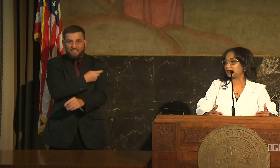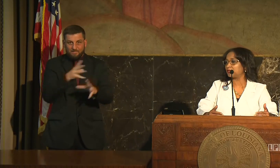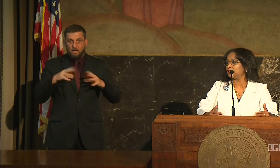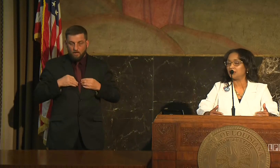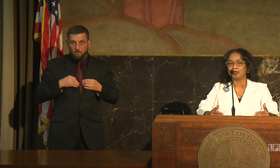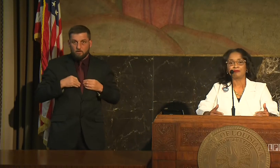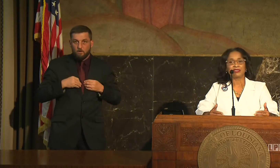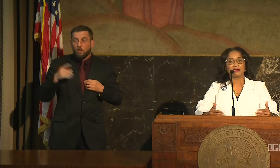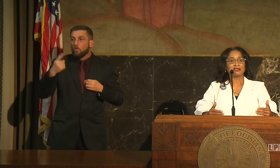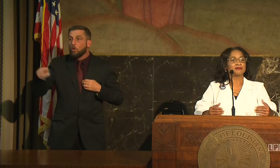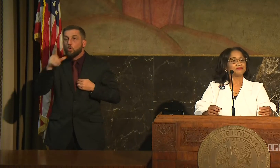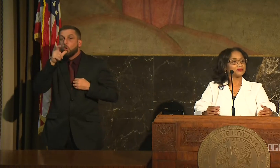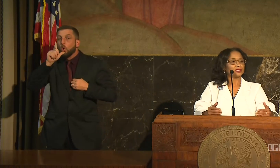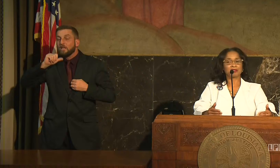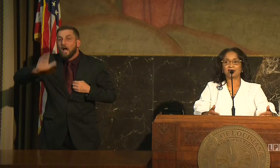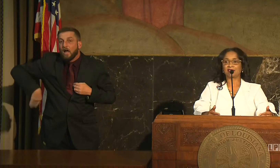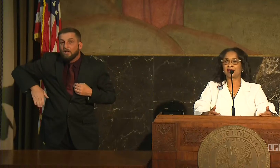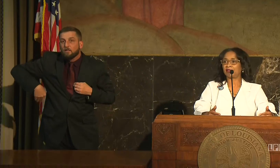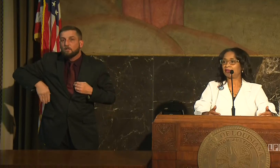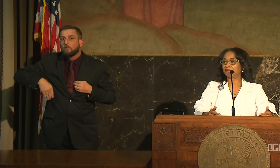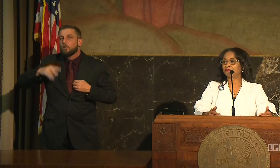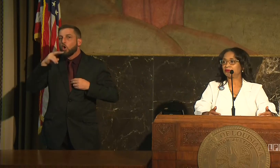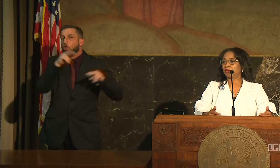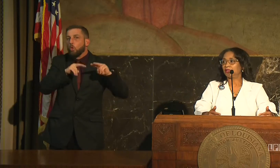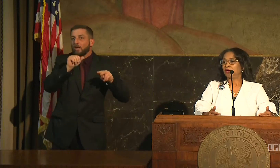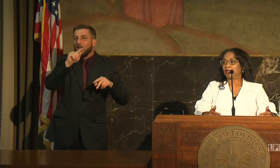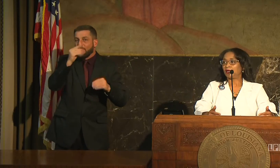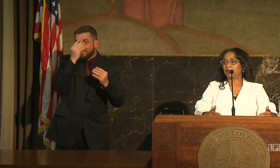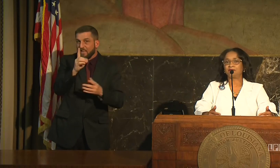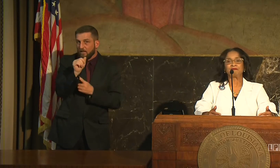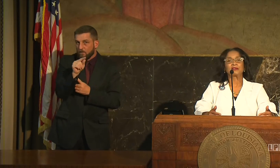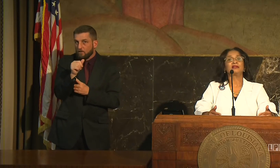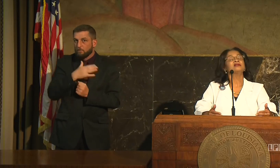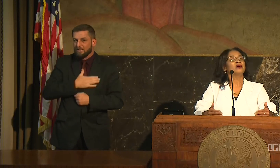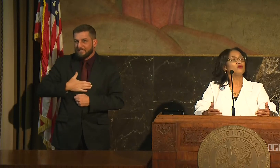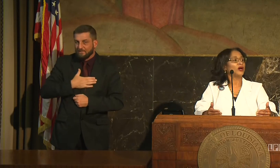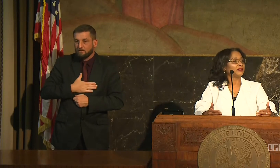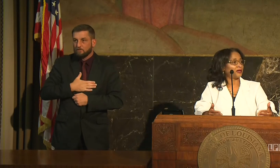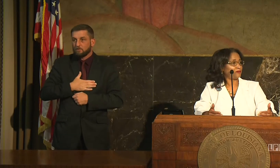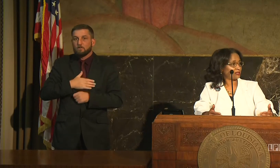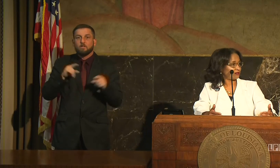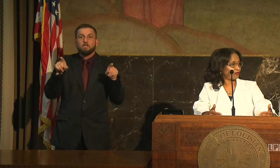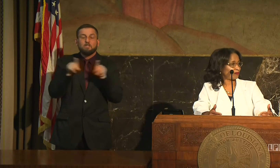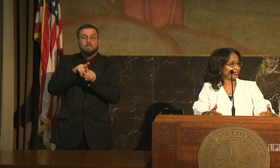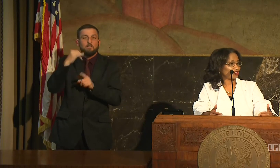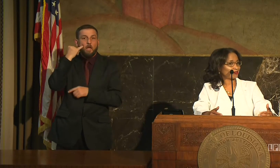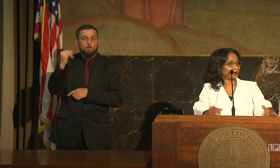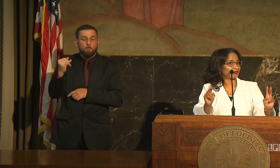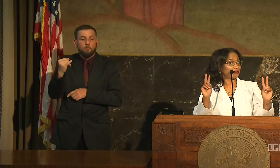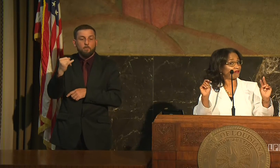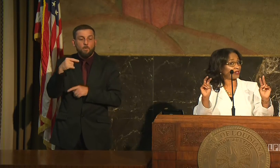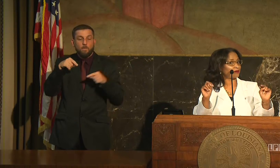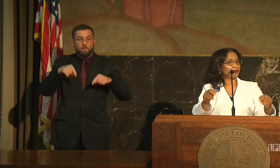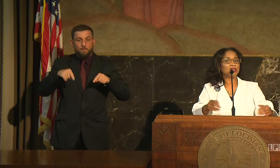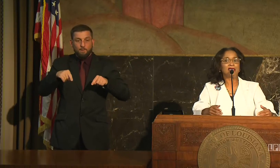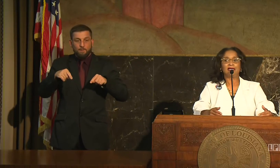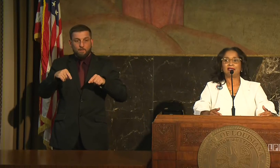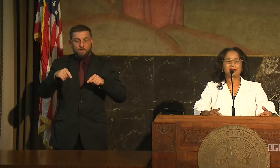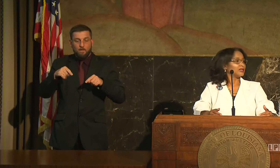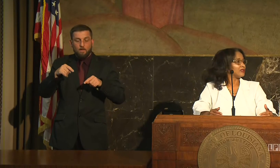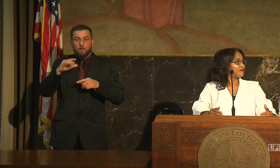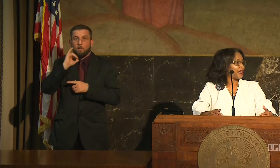are not, please look at the data. In the same way that misinformation goes